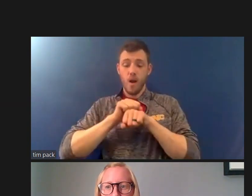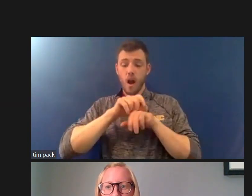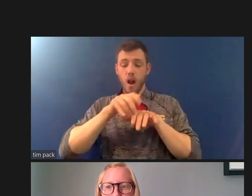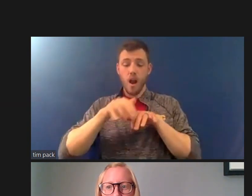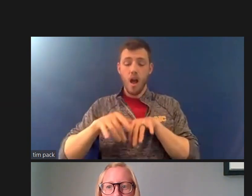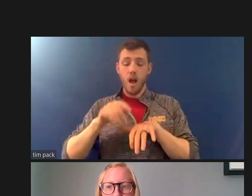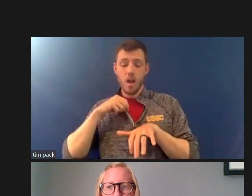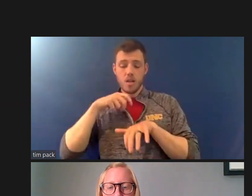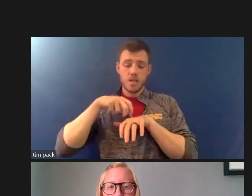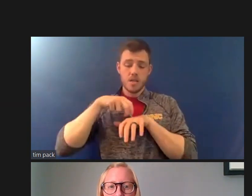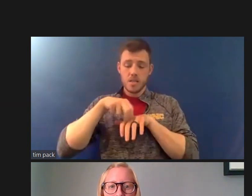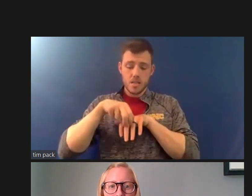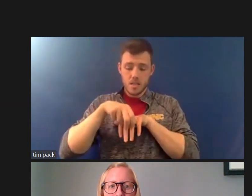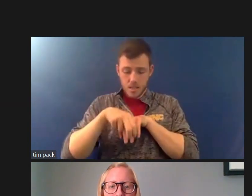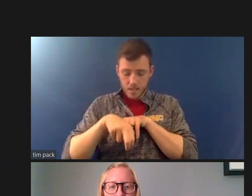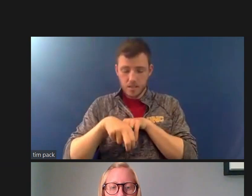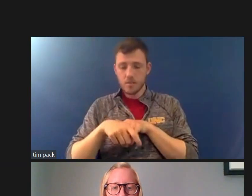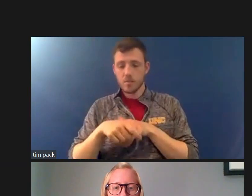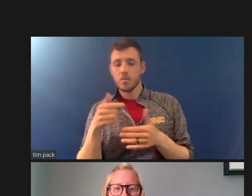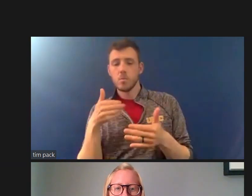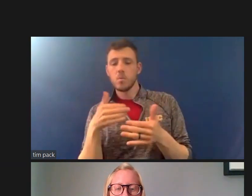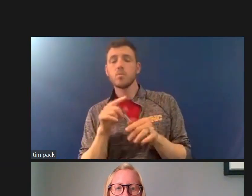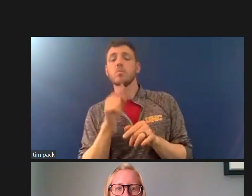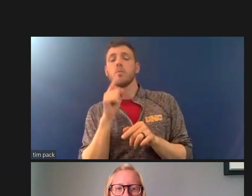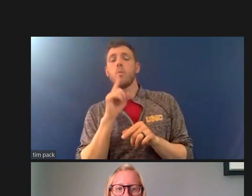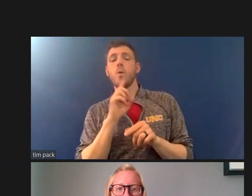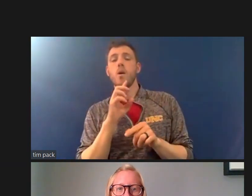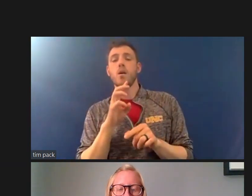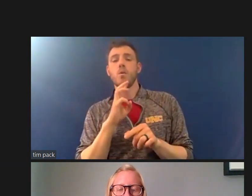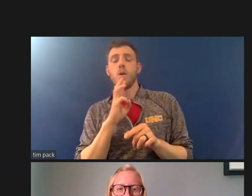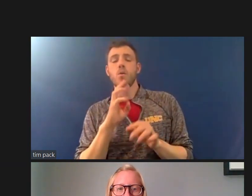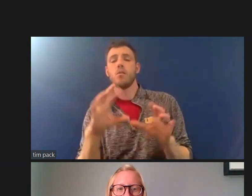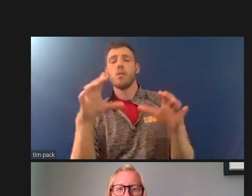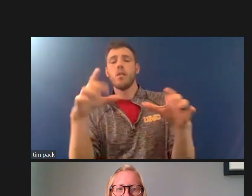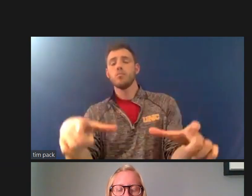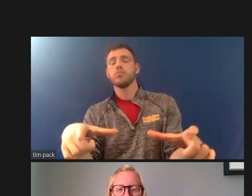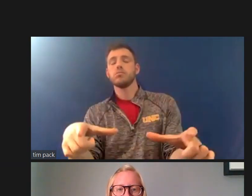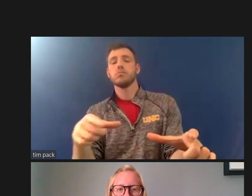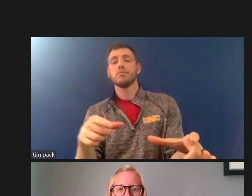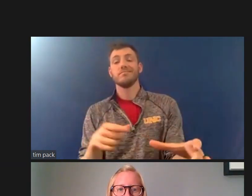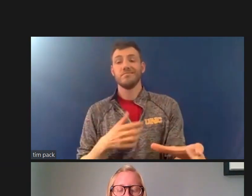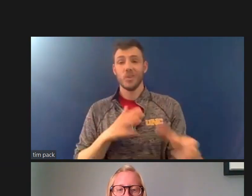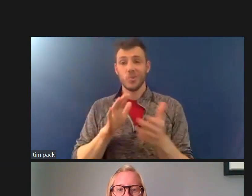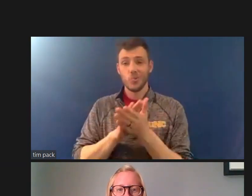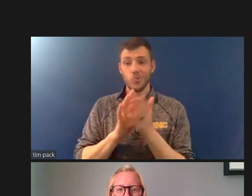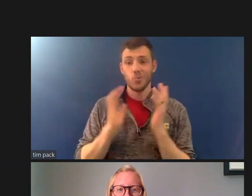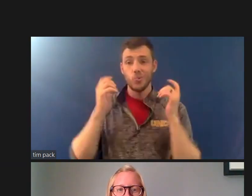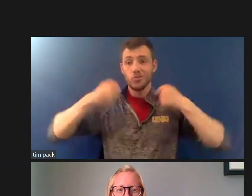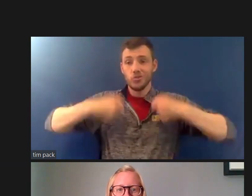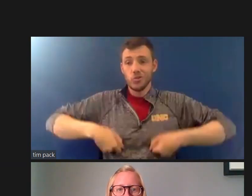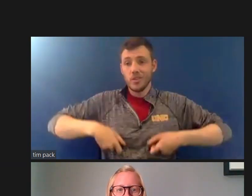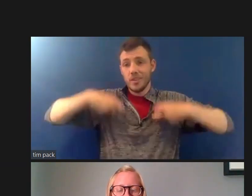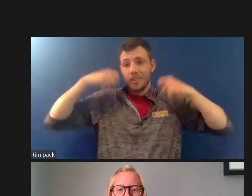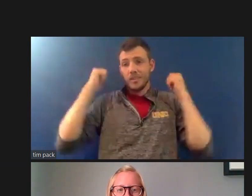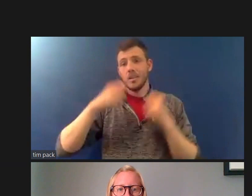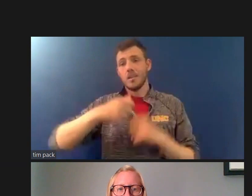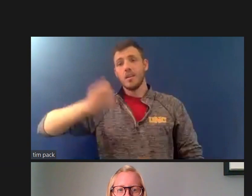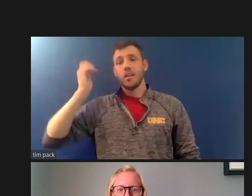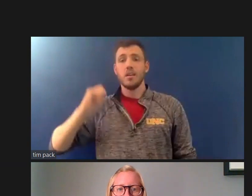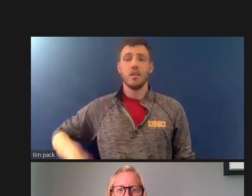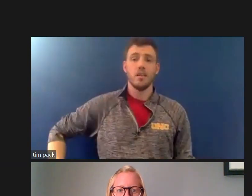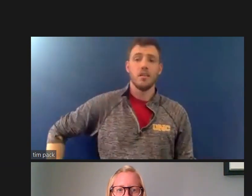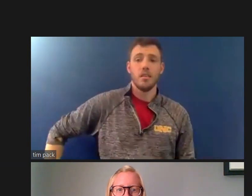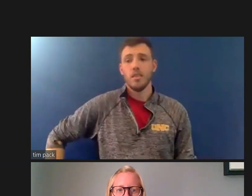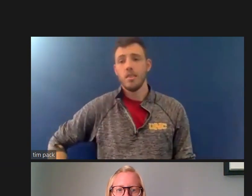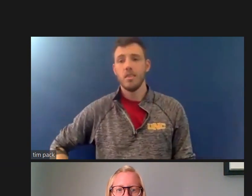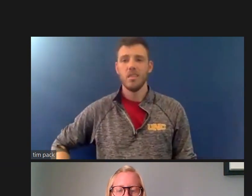began to pick his way toward the lagoon. Though he had taken off his school sweater and trailed it now from one hand, his gray shirt stuck to him